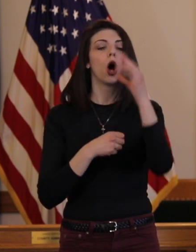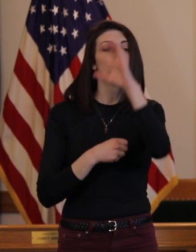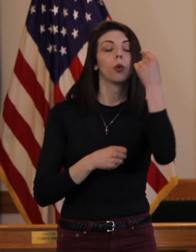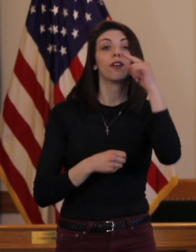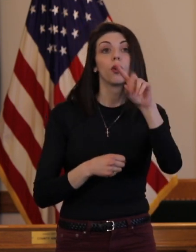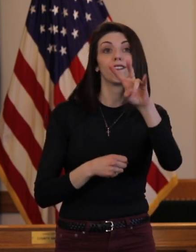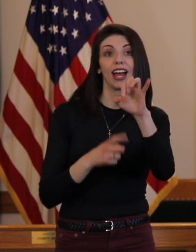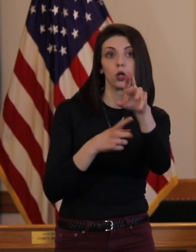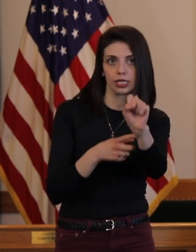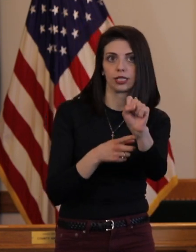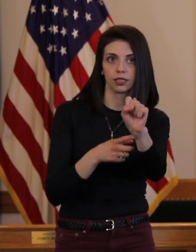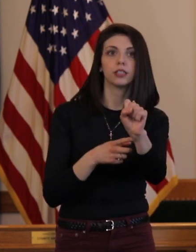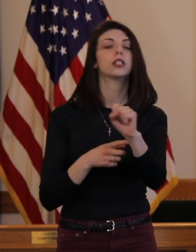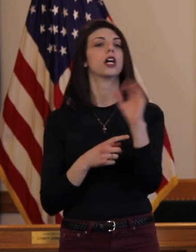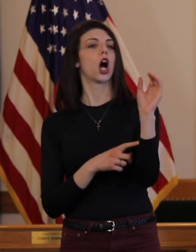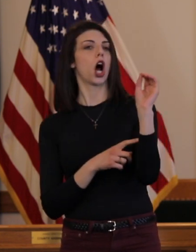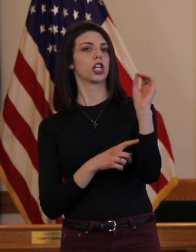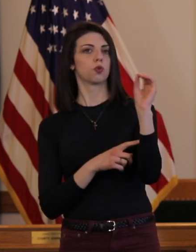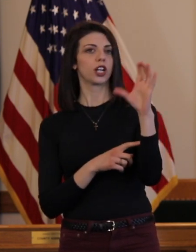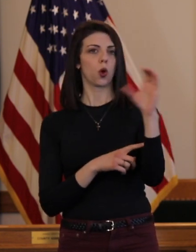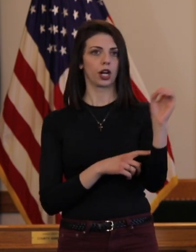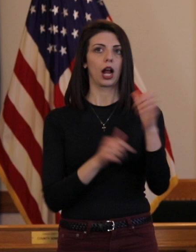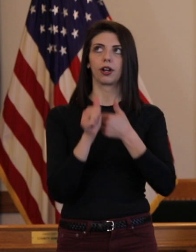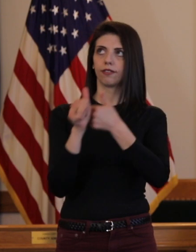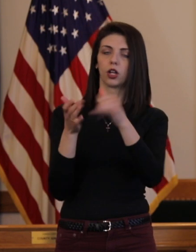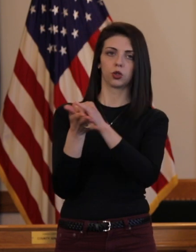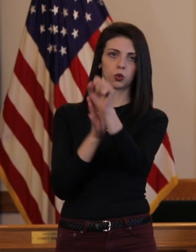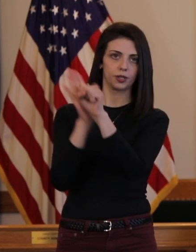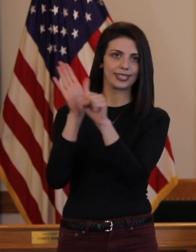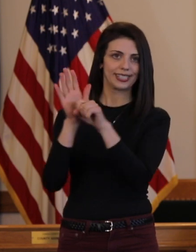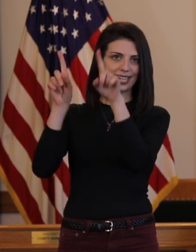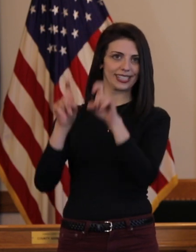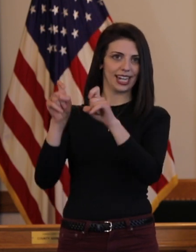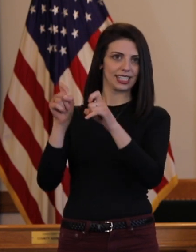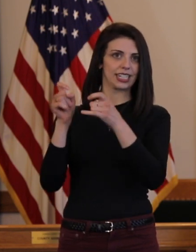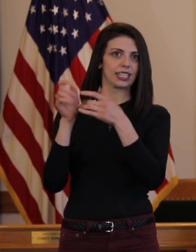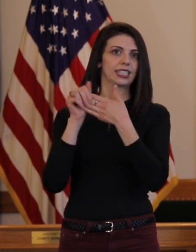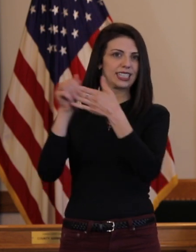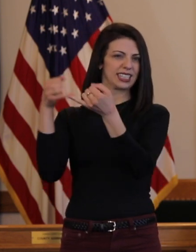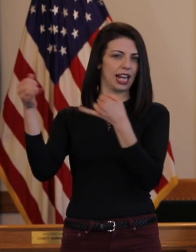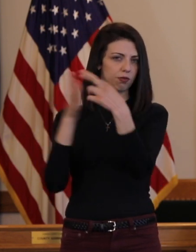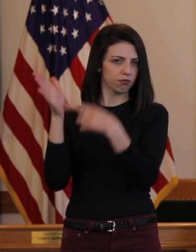virus. Oswego County continues to follow the New York State testing guidelines